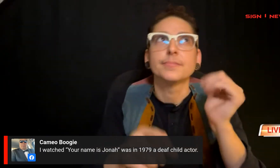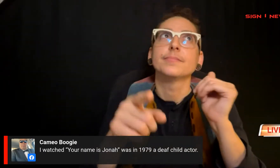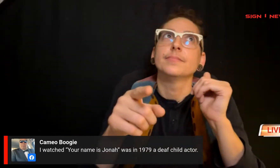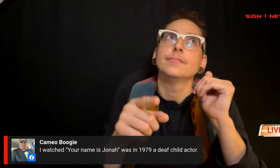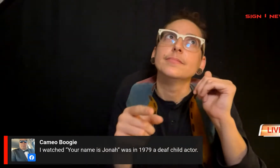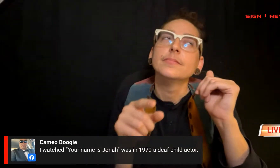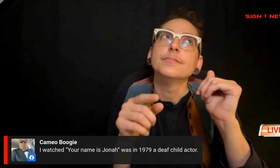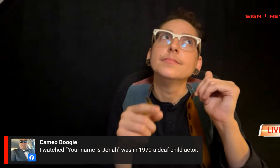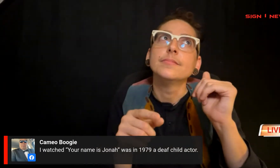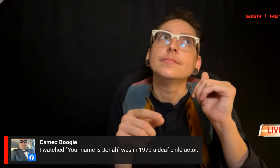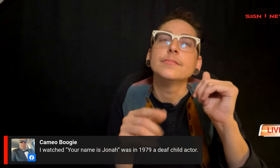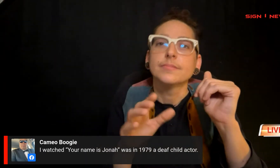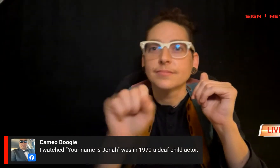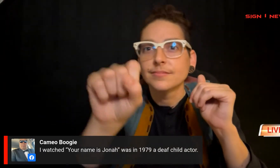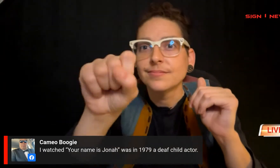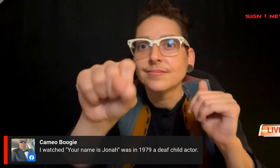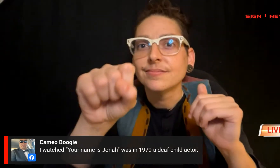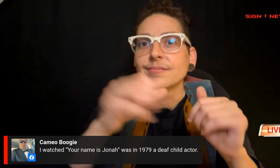Children of a Lesser God was one as well.